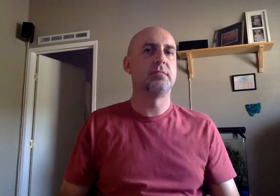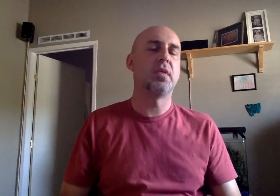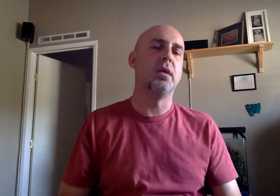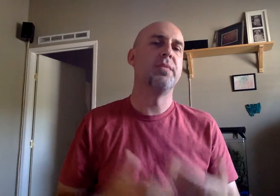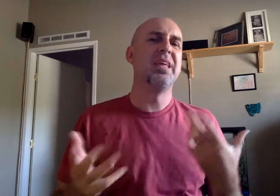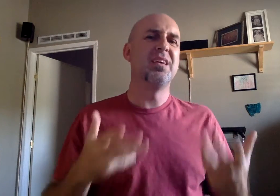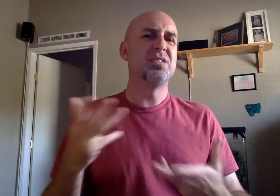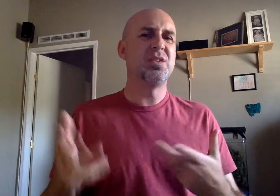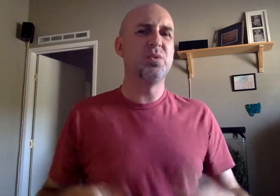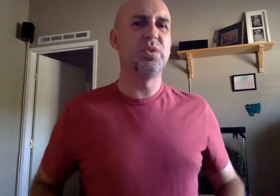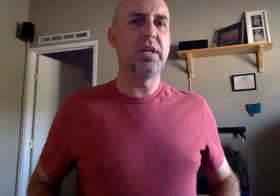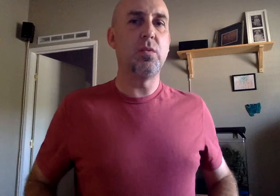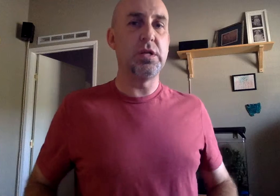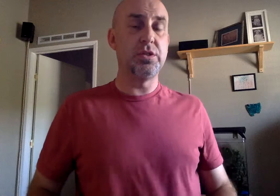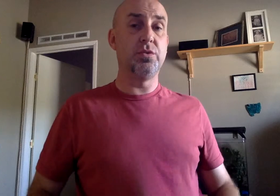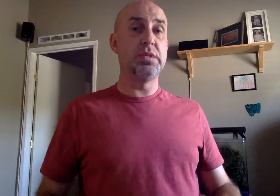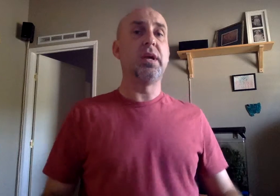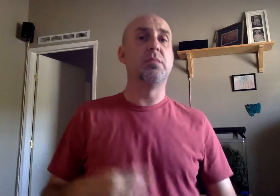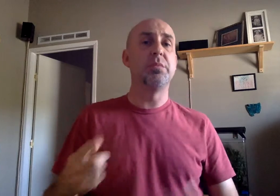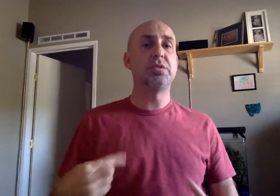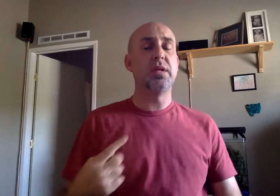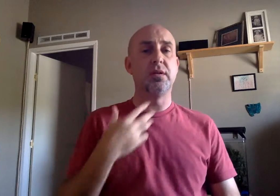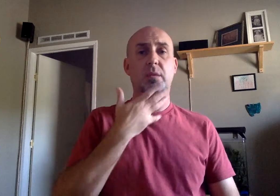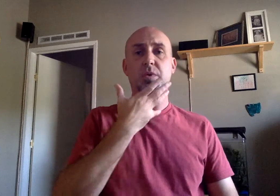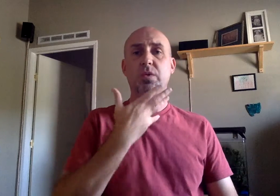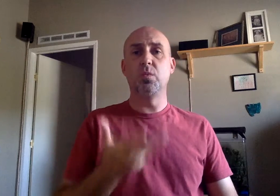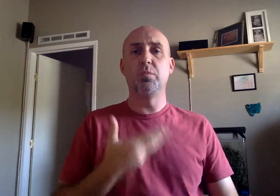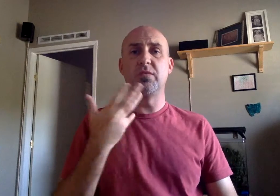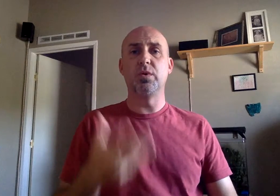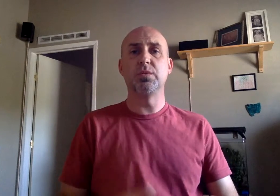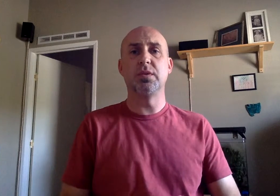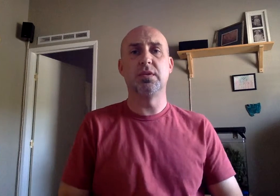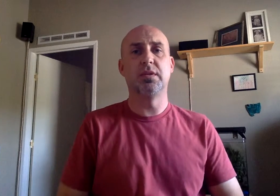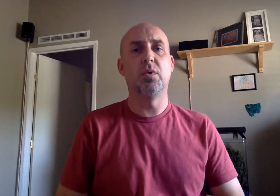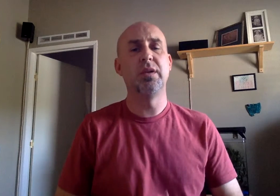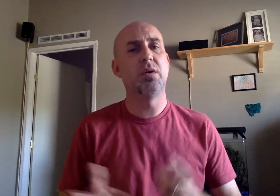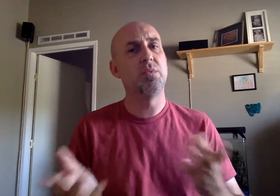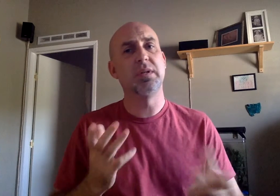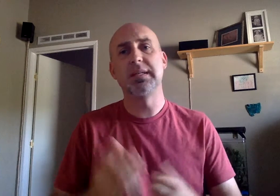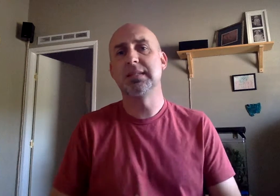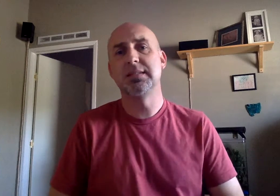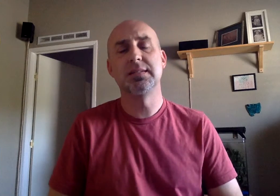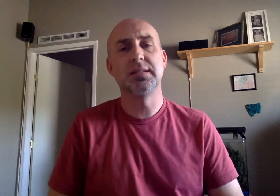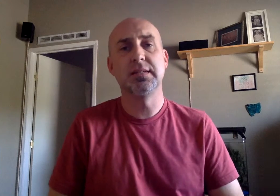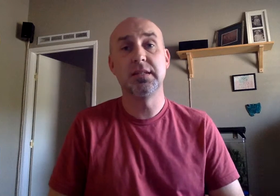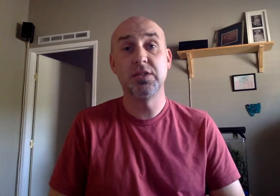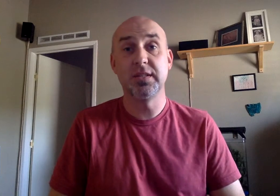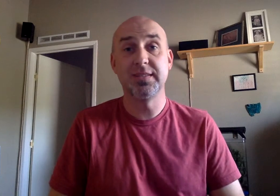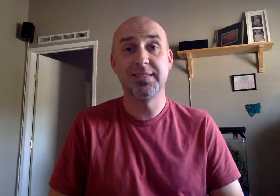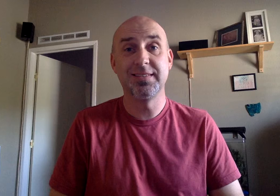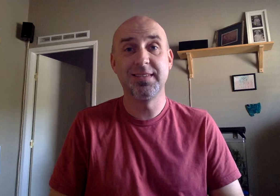Okay, so you kind of watched it through one time. Let me try to, I'll put my voice with it a little more. I know I'm real inconsistent in teaching this. This is not